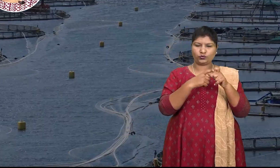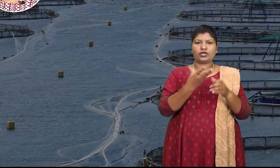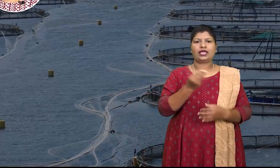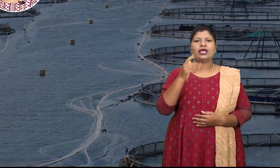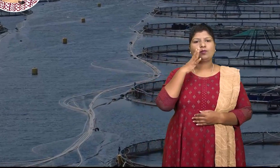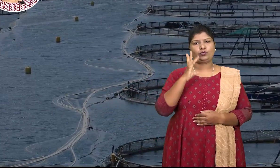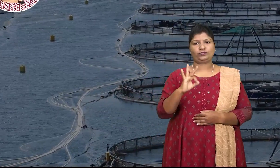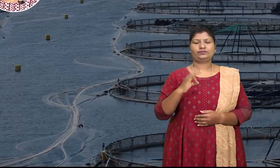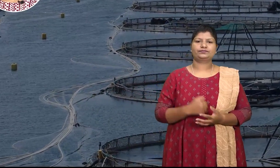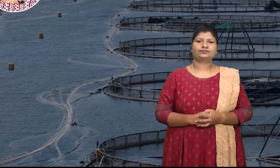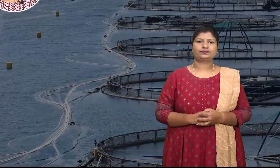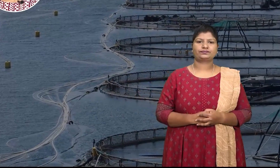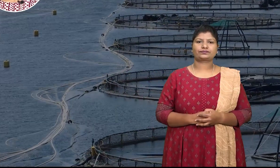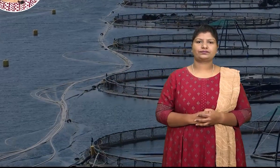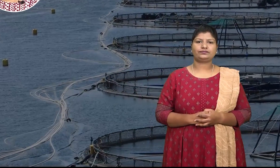importance.